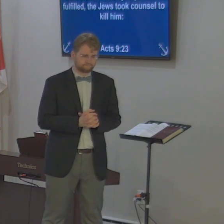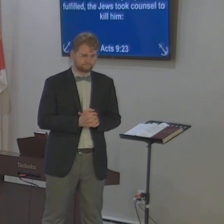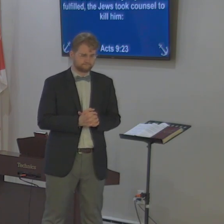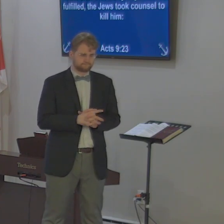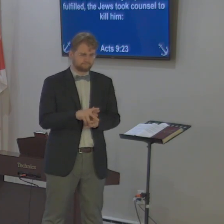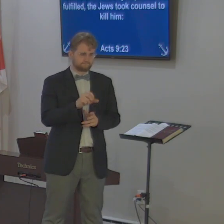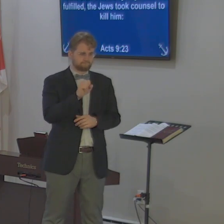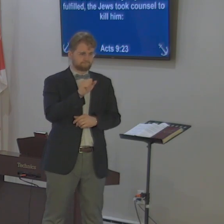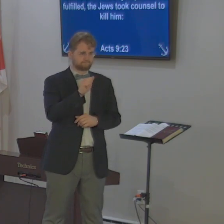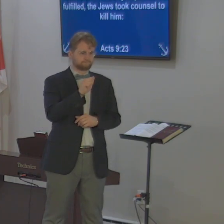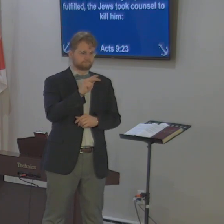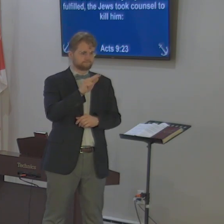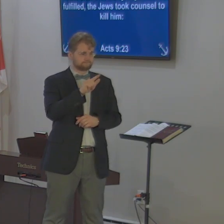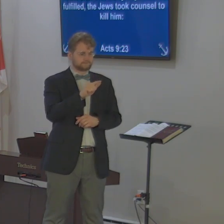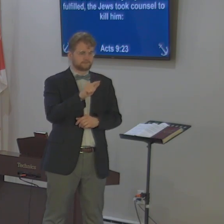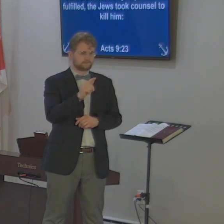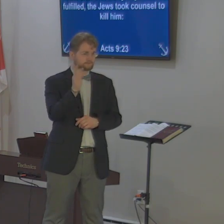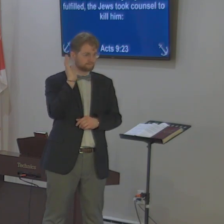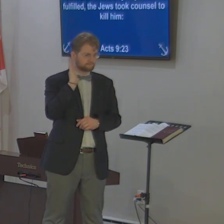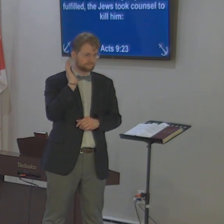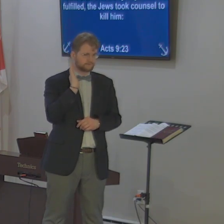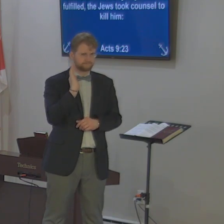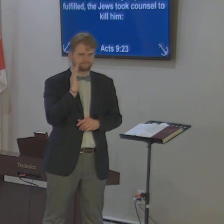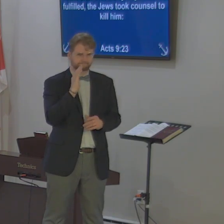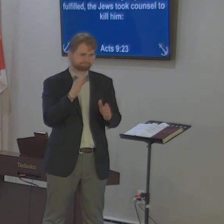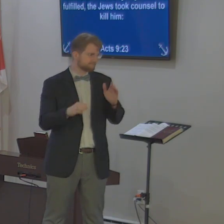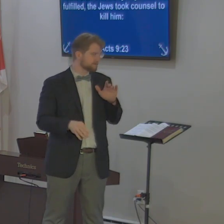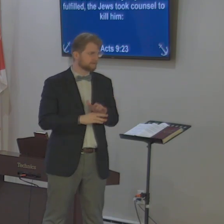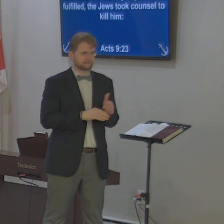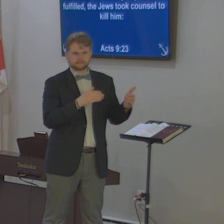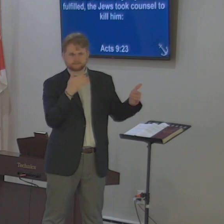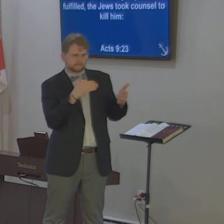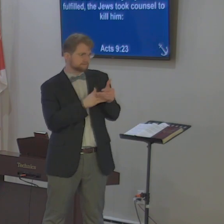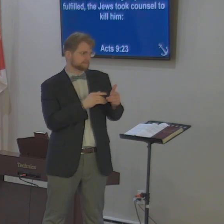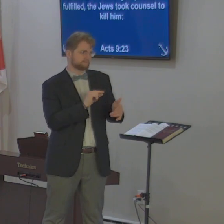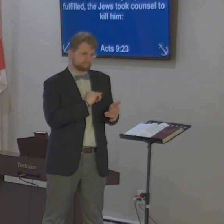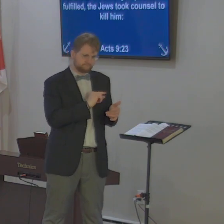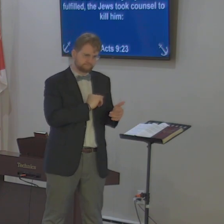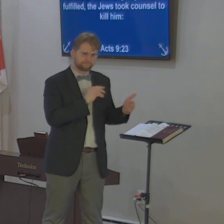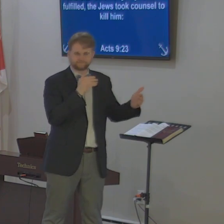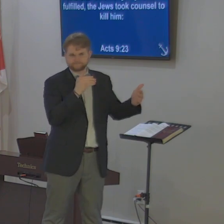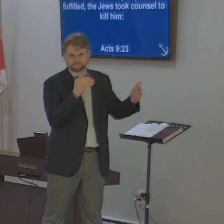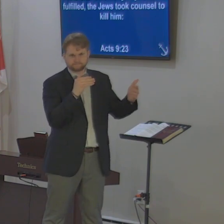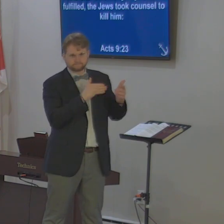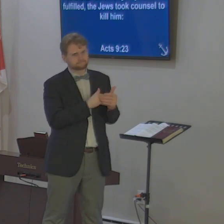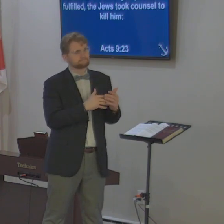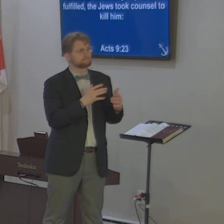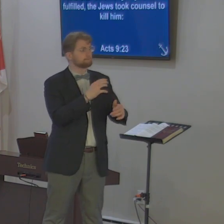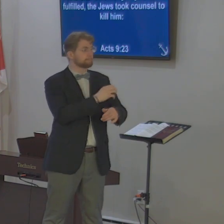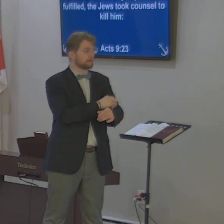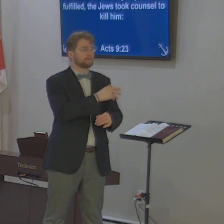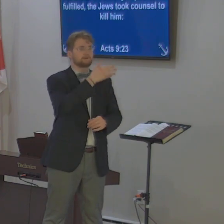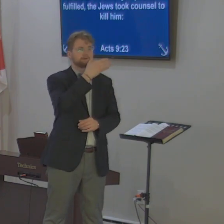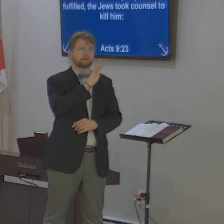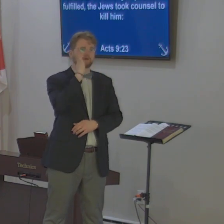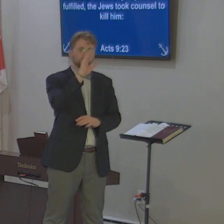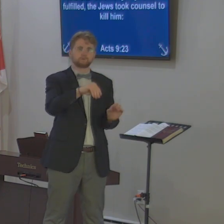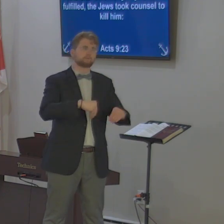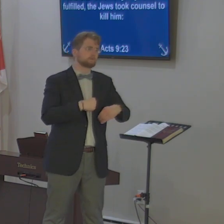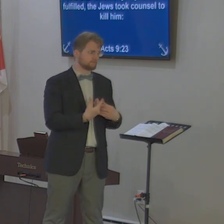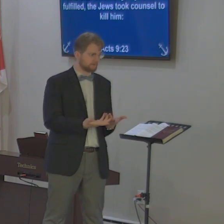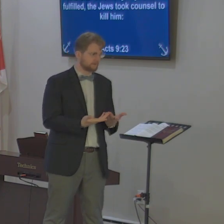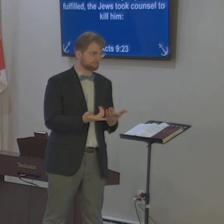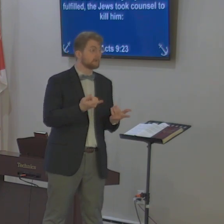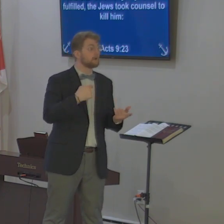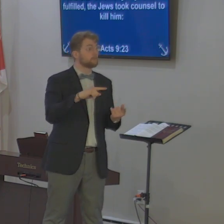Saul would initially kick against that conviction, kick against the pricks, kick against that power that God would provide for him. But when he